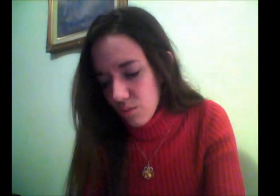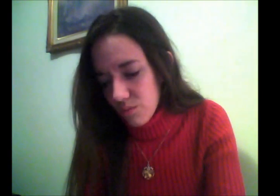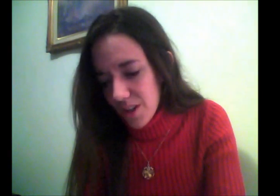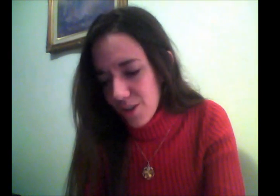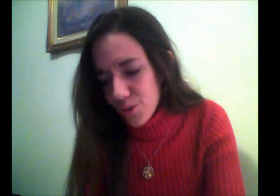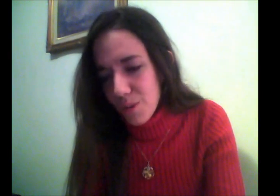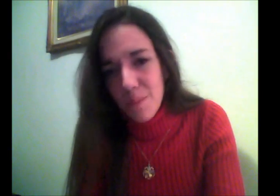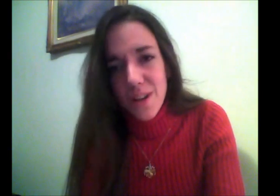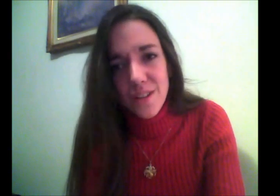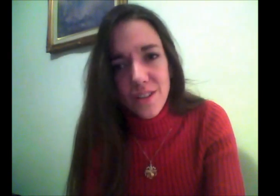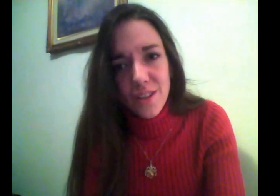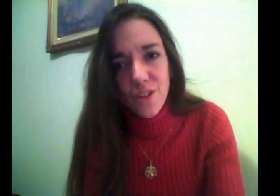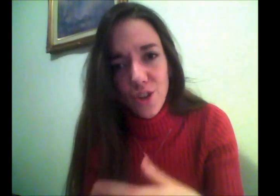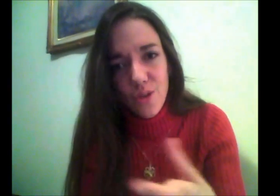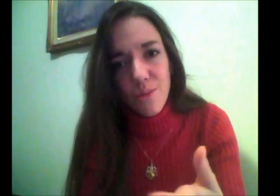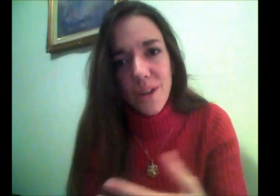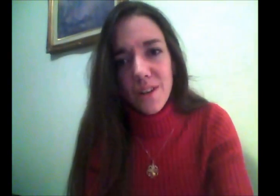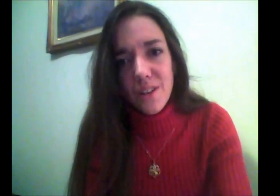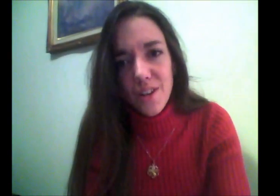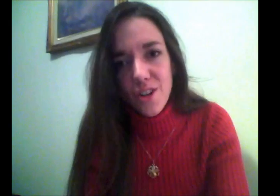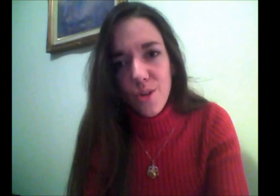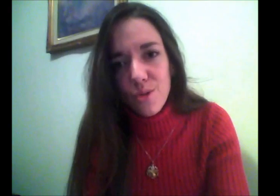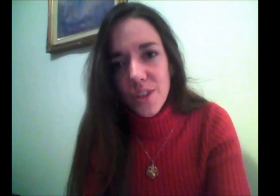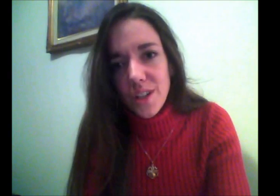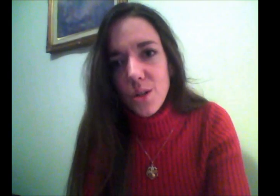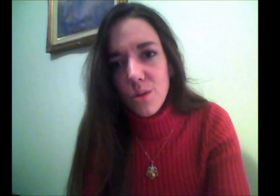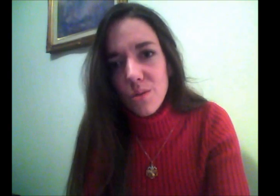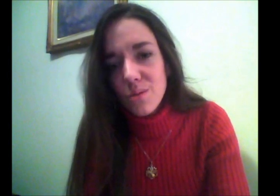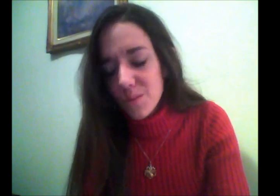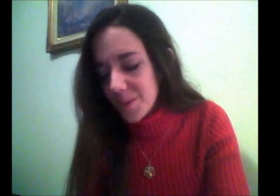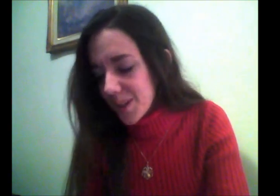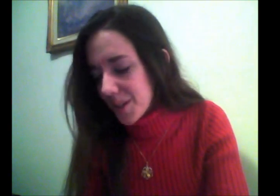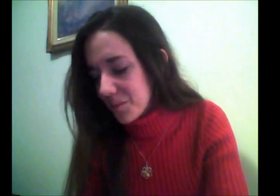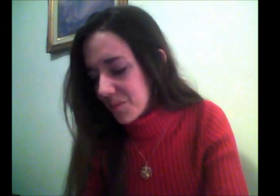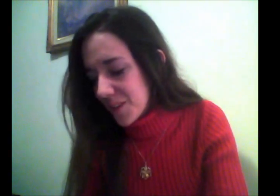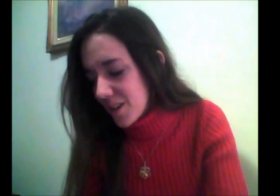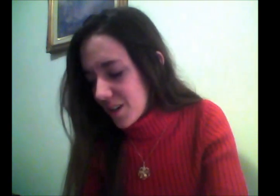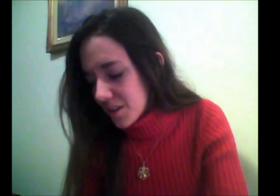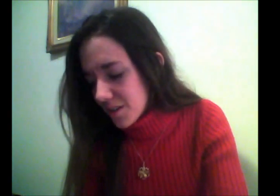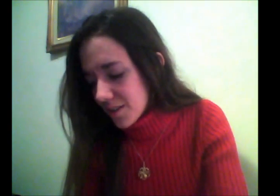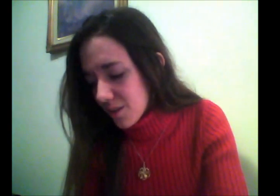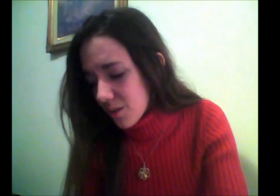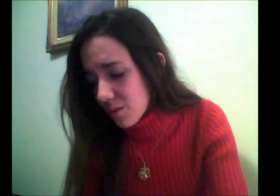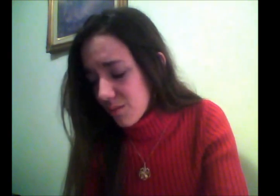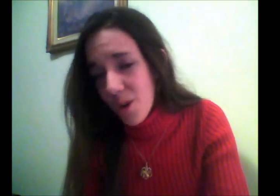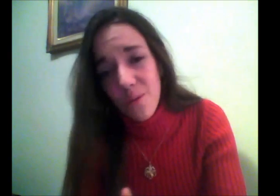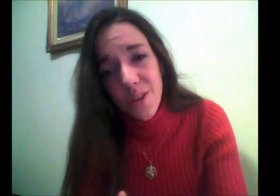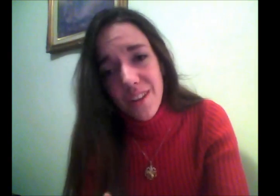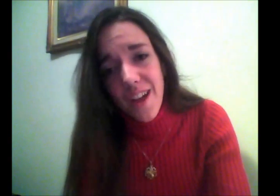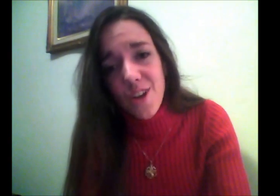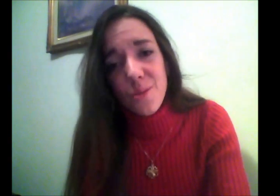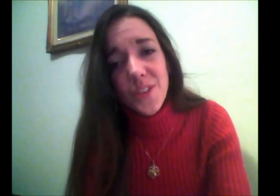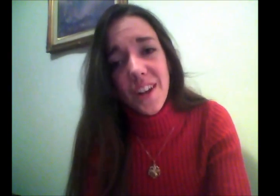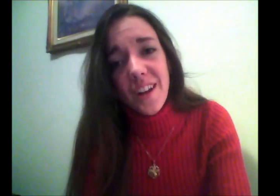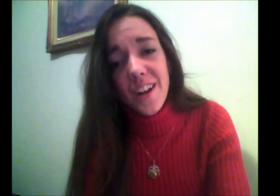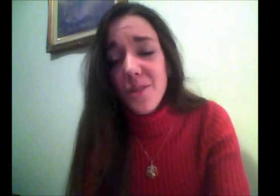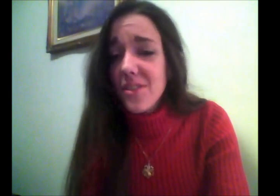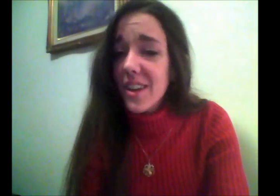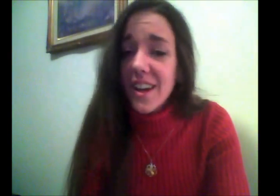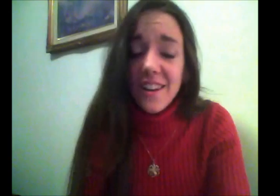and I'll do my best to include them in another video. Okay. So hopefully that helps, and I again thank